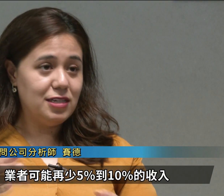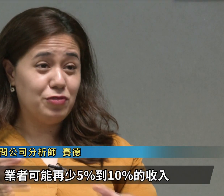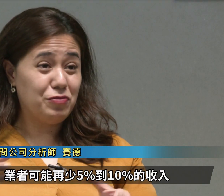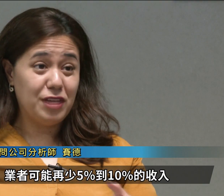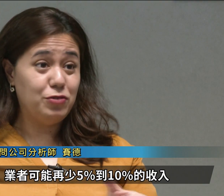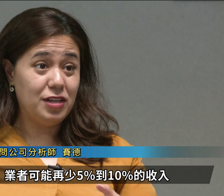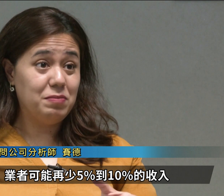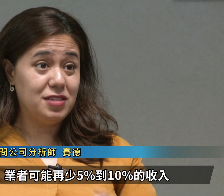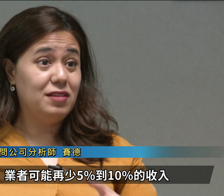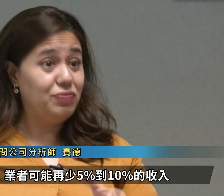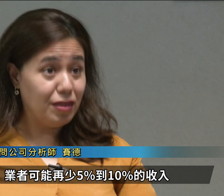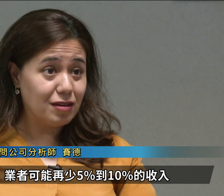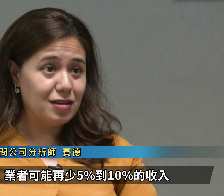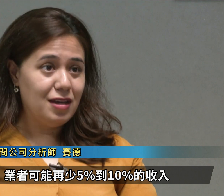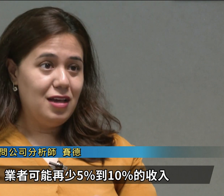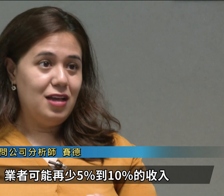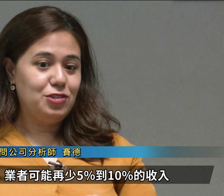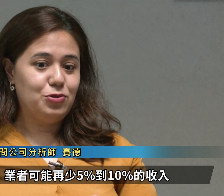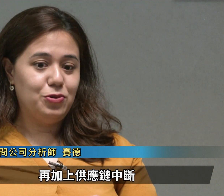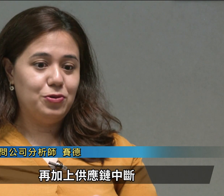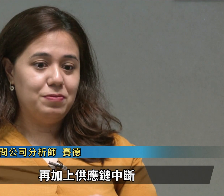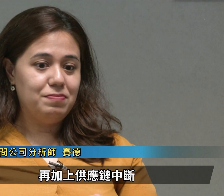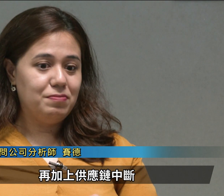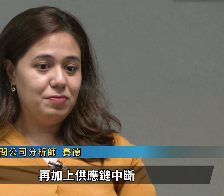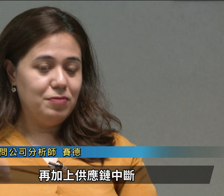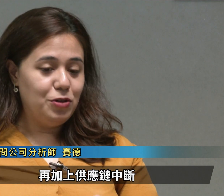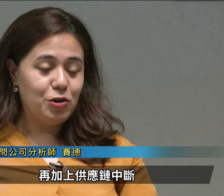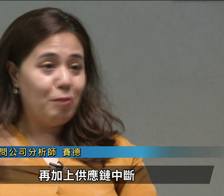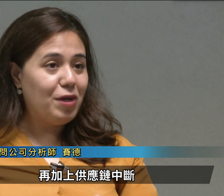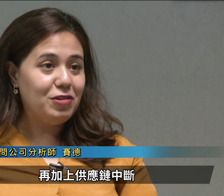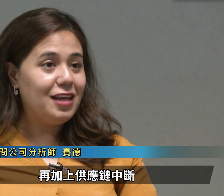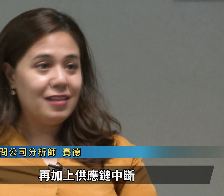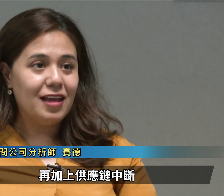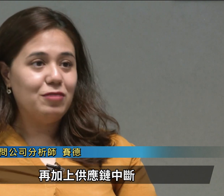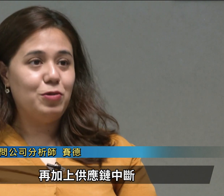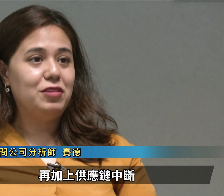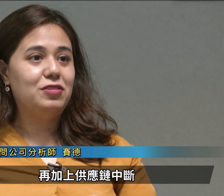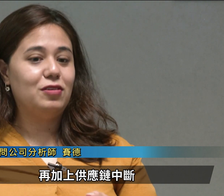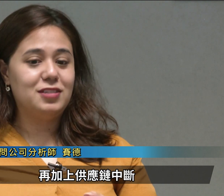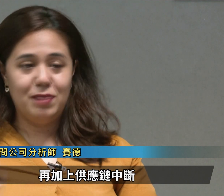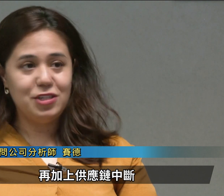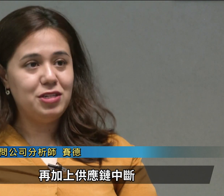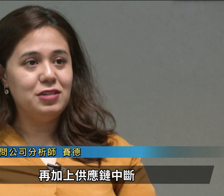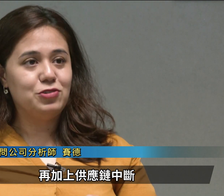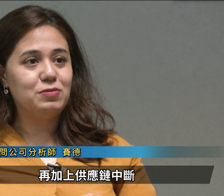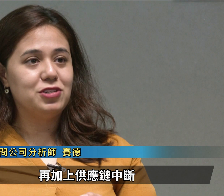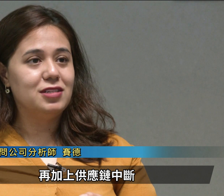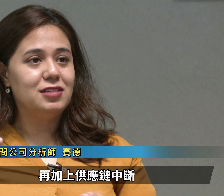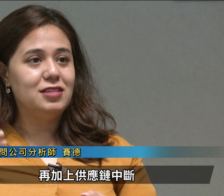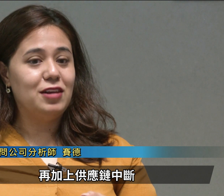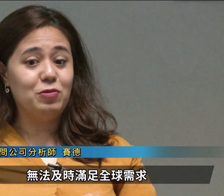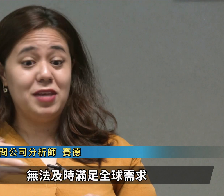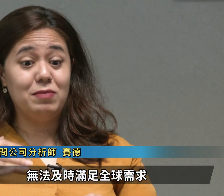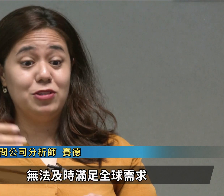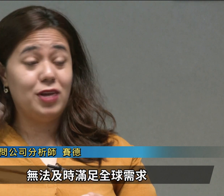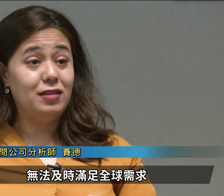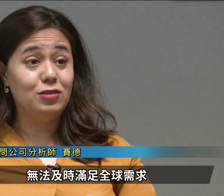from 5% to 10% further. So you know compounding that with supply chain disruptions and not being able to cater to